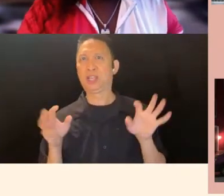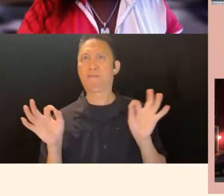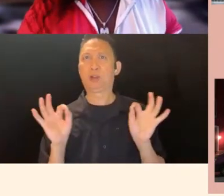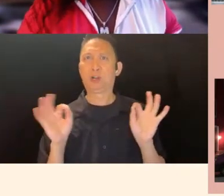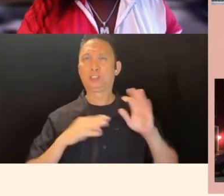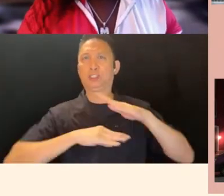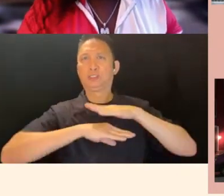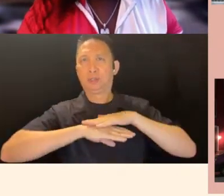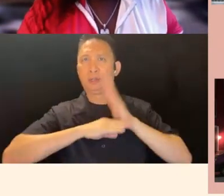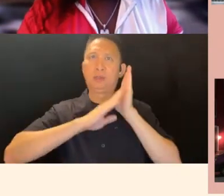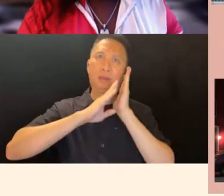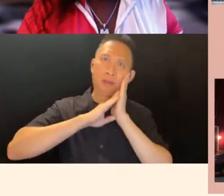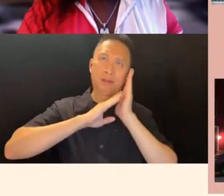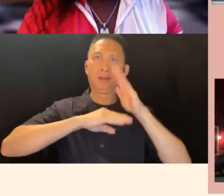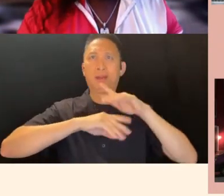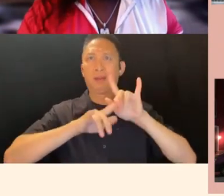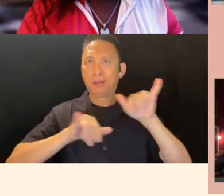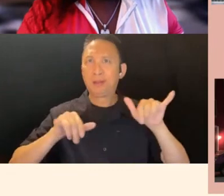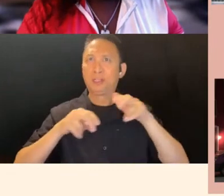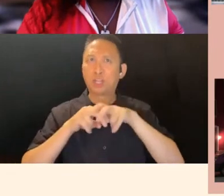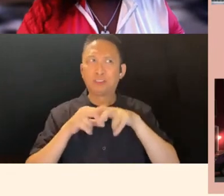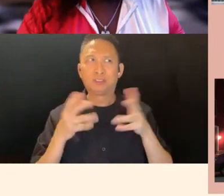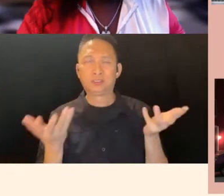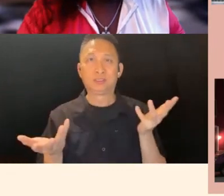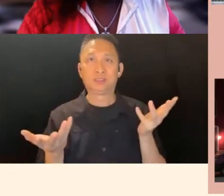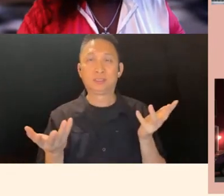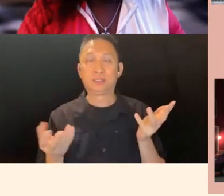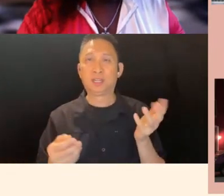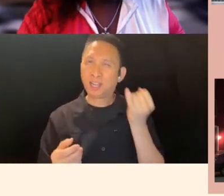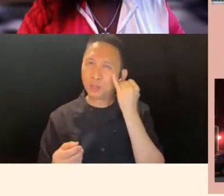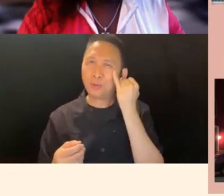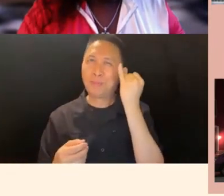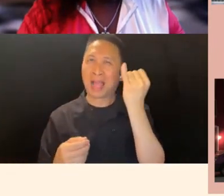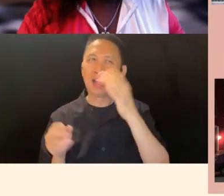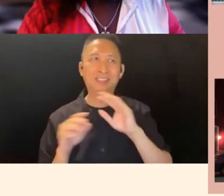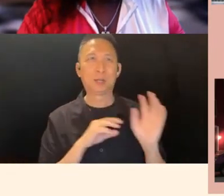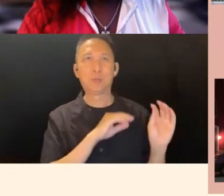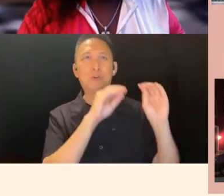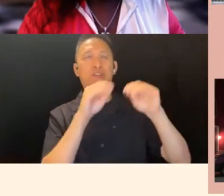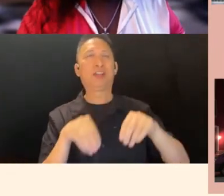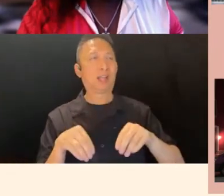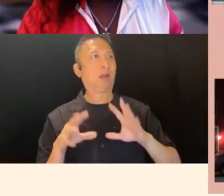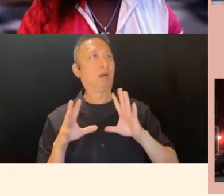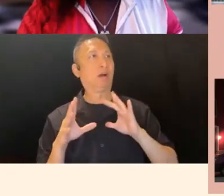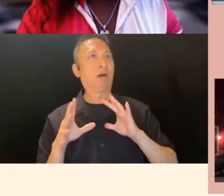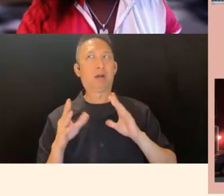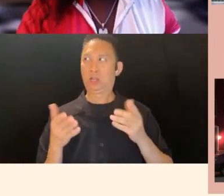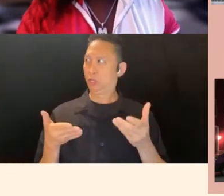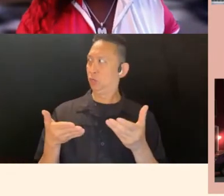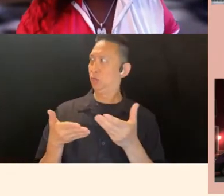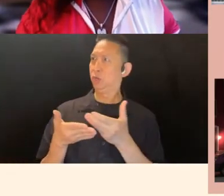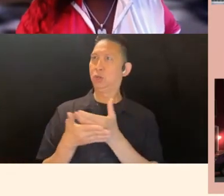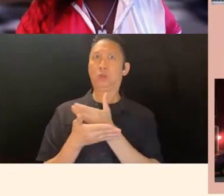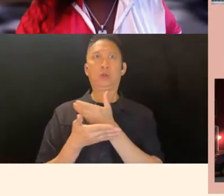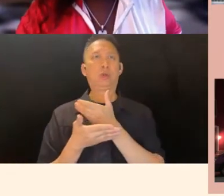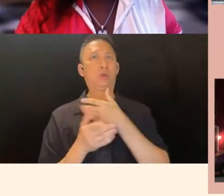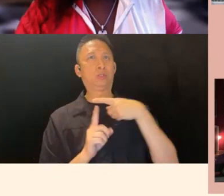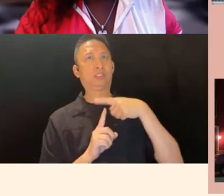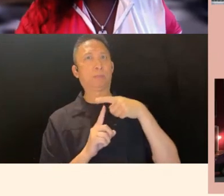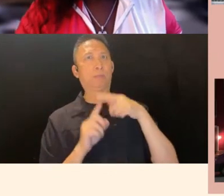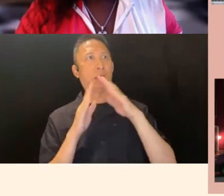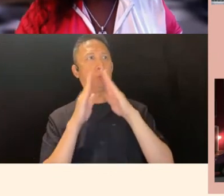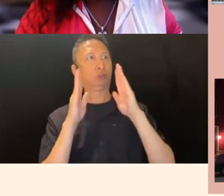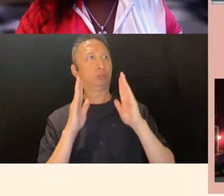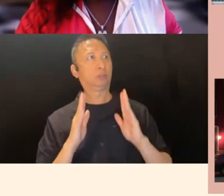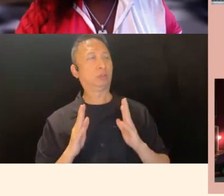Like, can you imagine everything being new? Can you imagine, like, for the first time, they can say